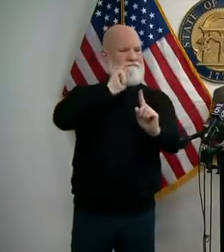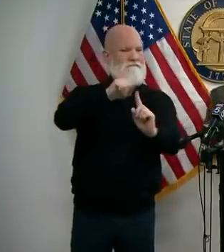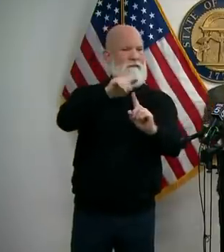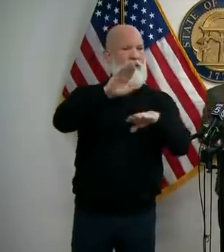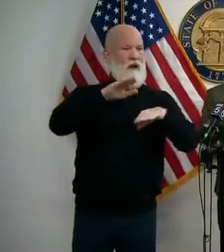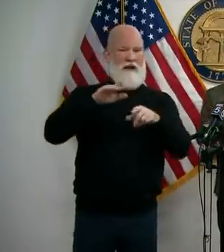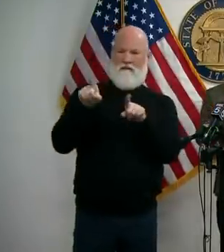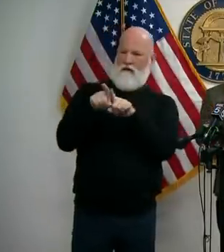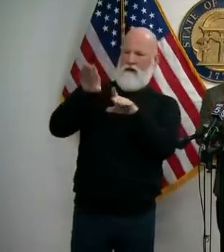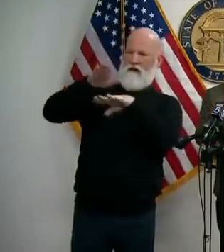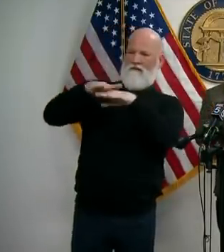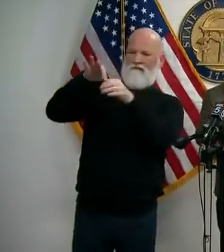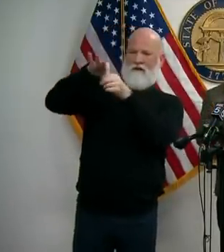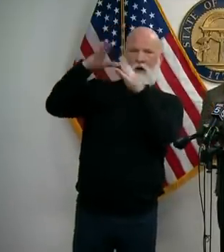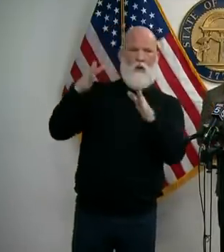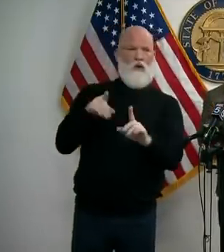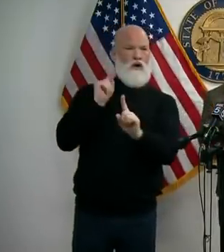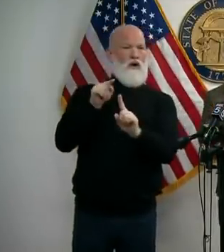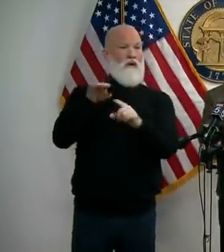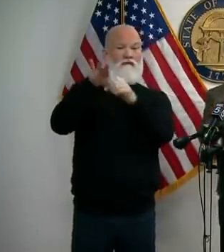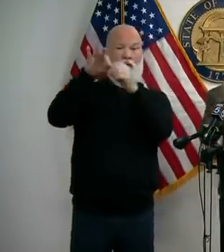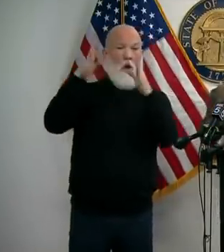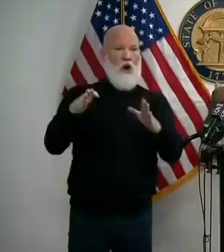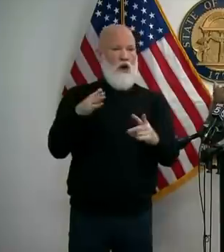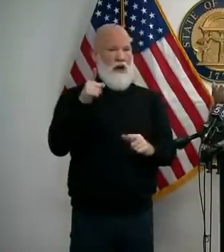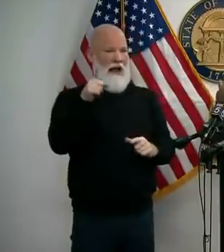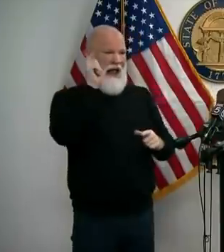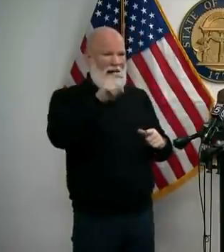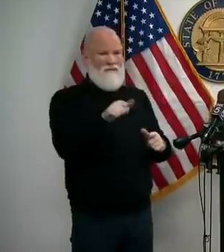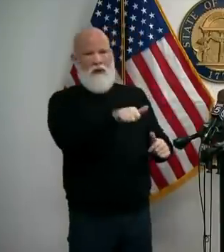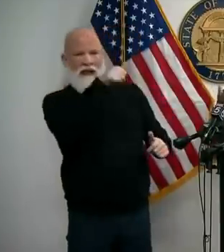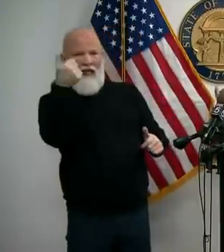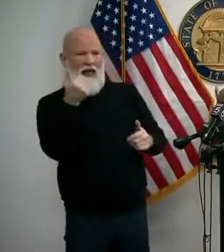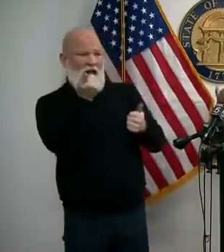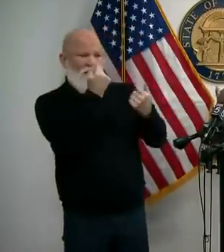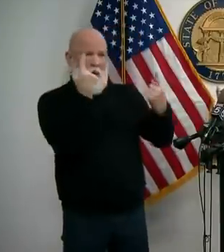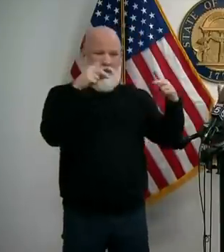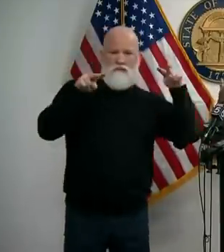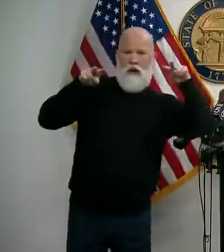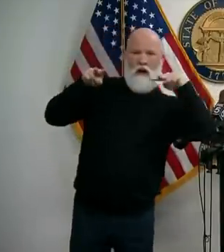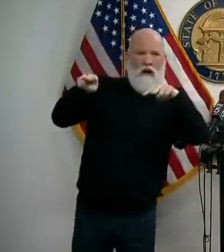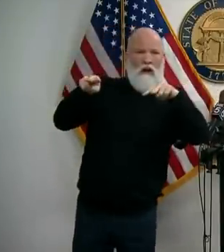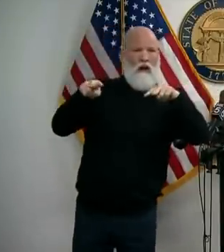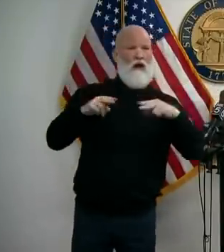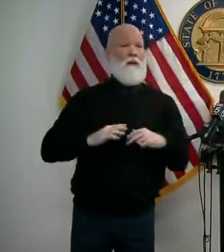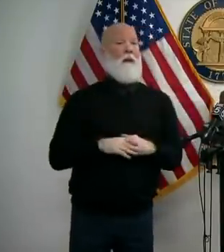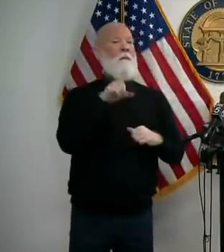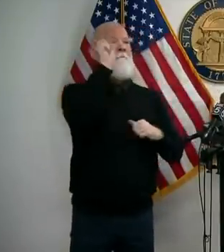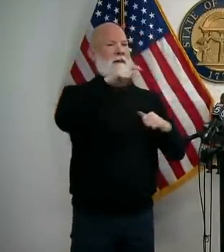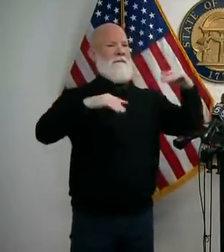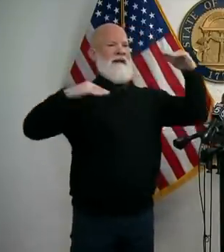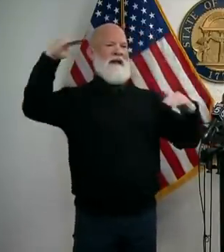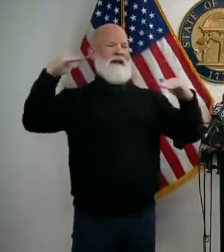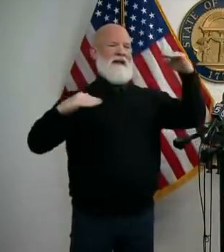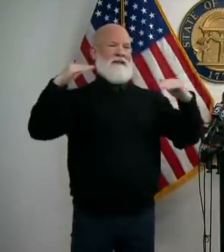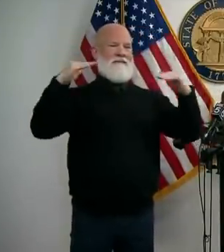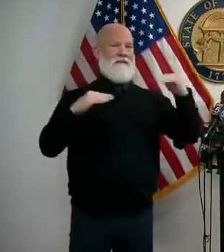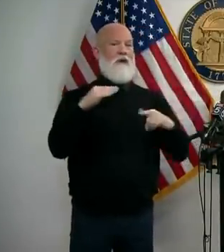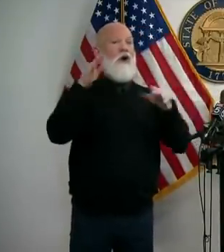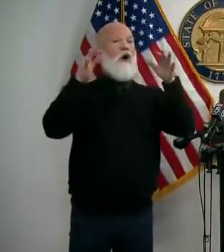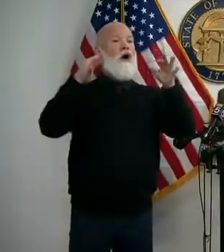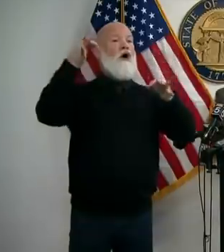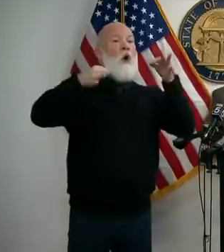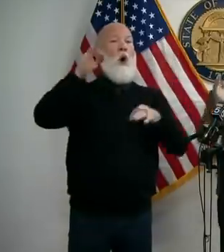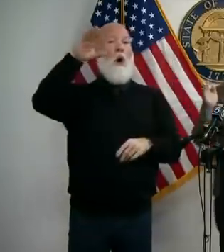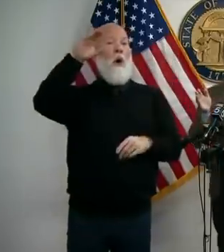also says, hey, you have to let everybody see what's going on. So you have to have a balance between those things. In our opinion, and in the court's opinion, obviously, Fulton